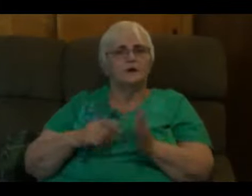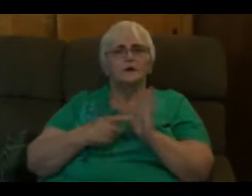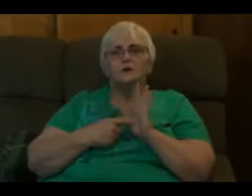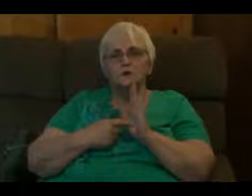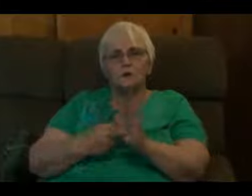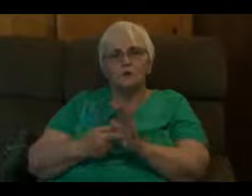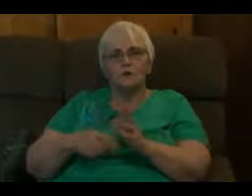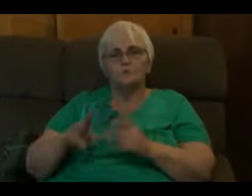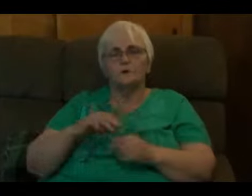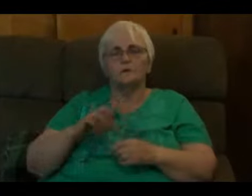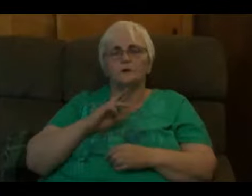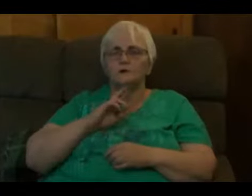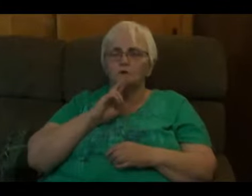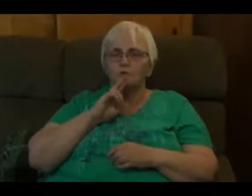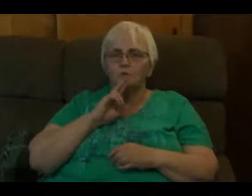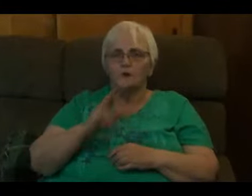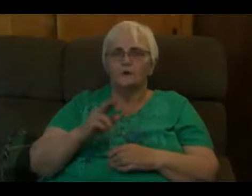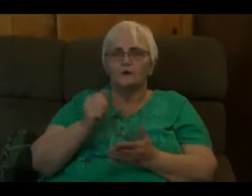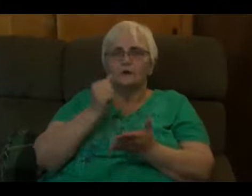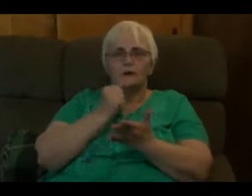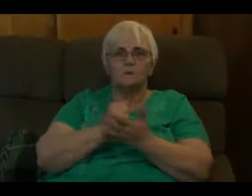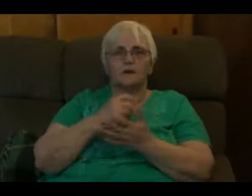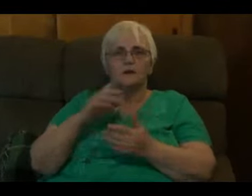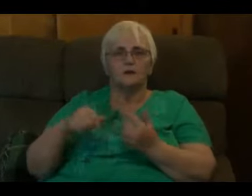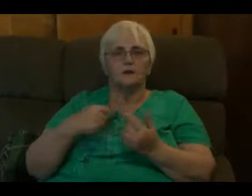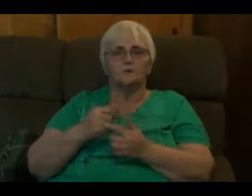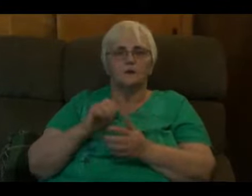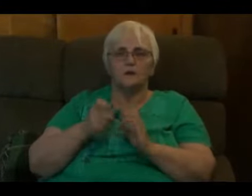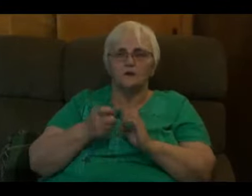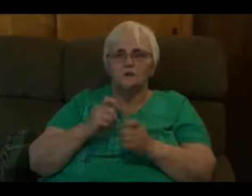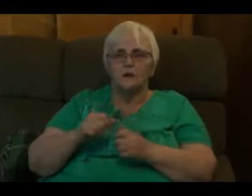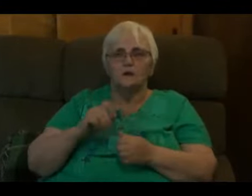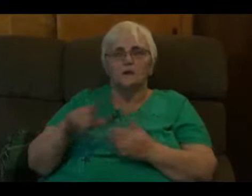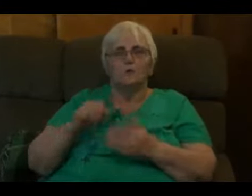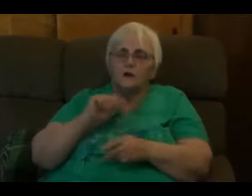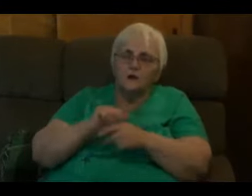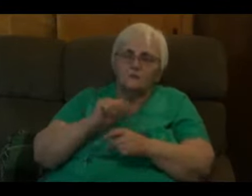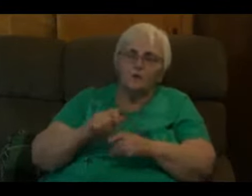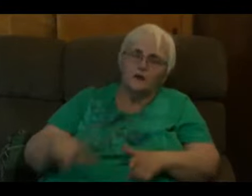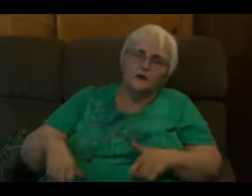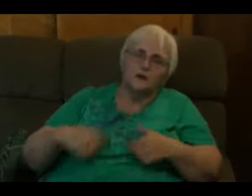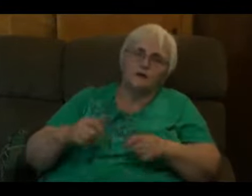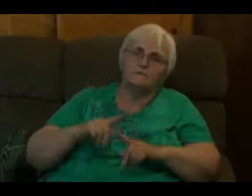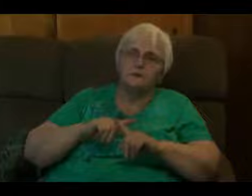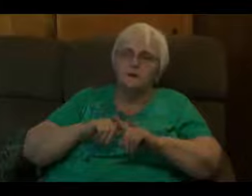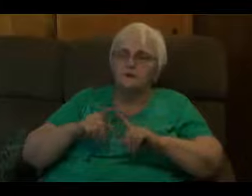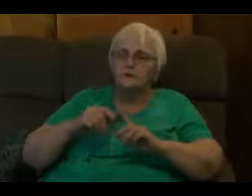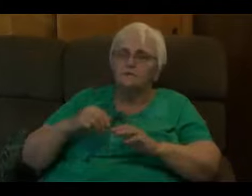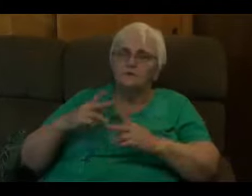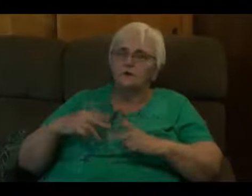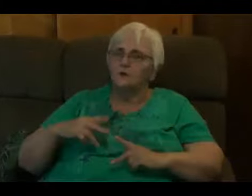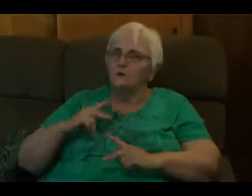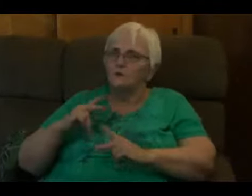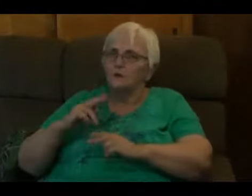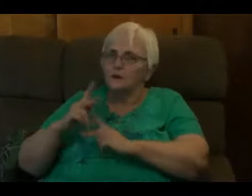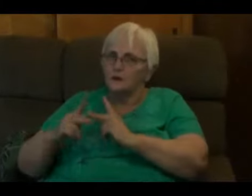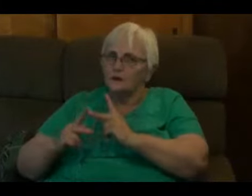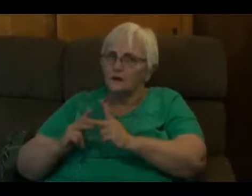that He's real, amen, is when He changes and when He's working in the life of another human being. That's what gets people's